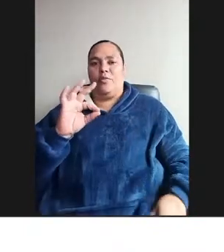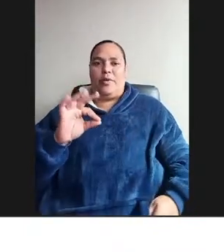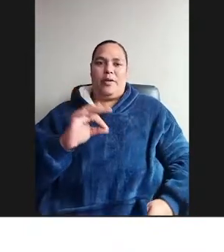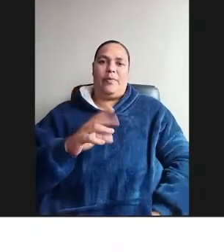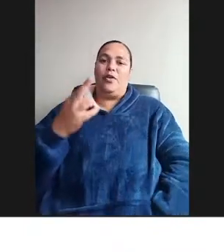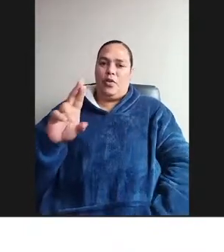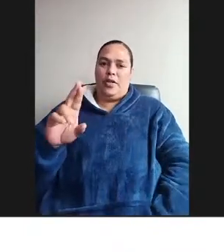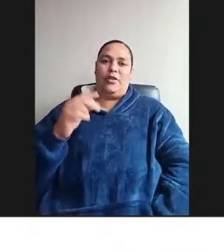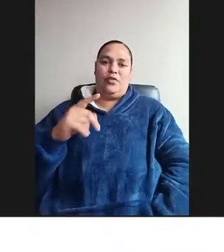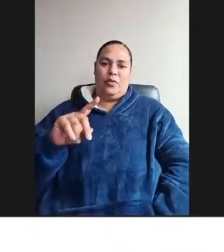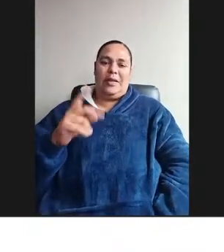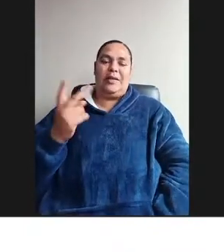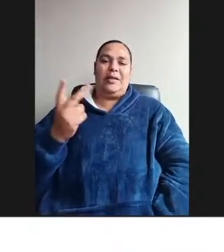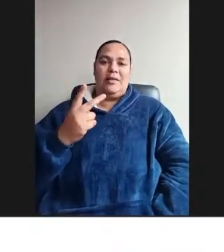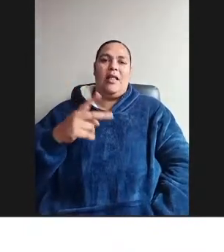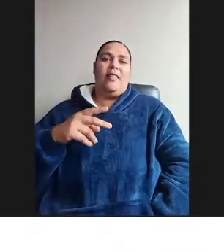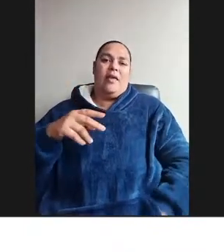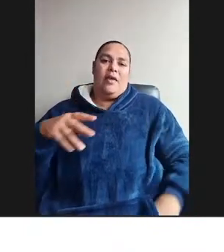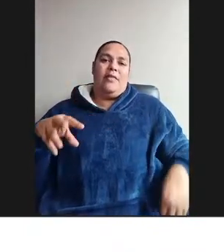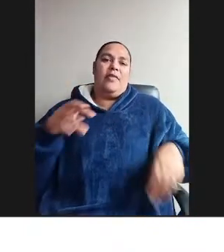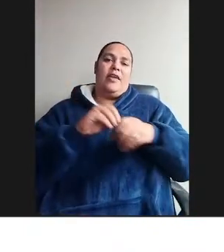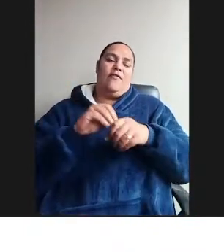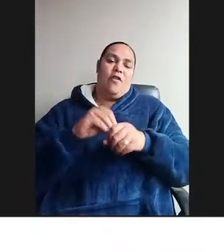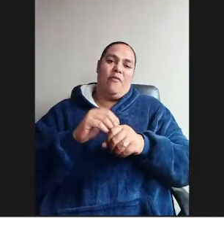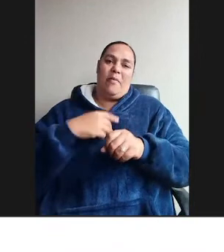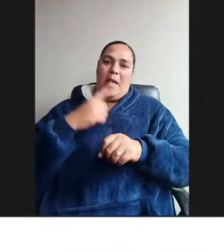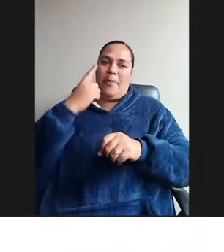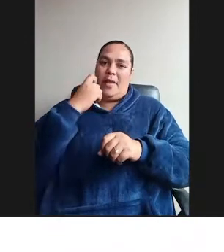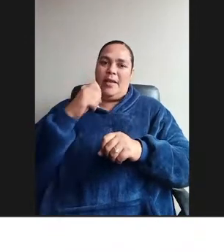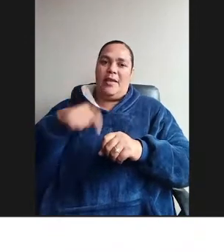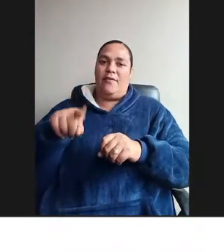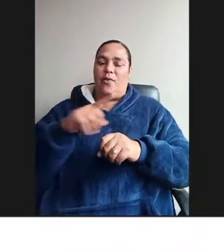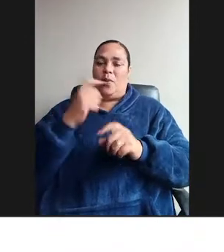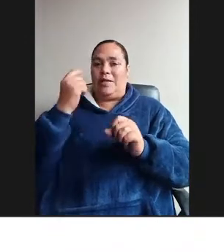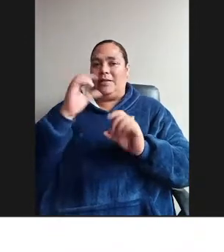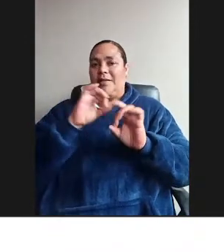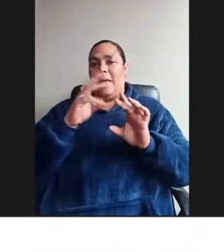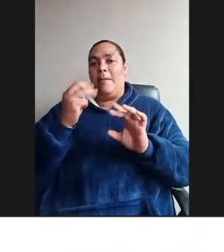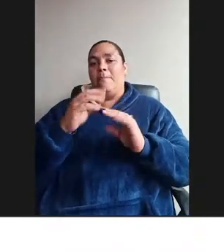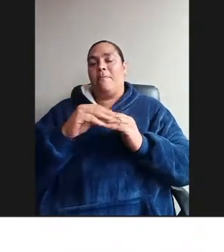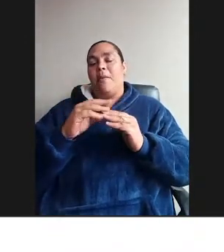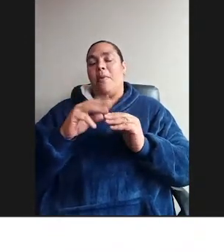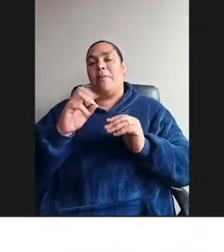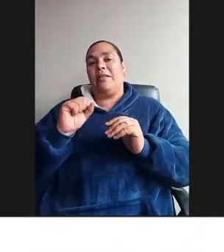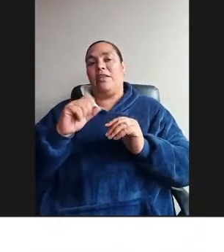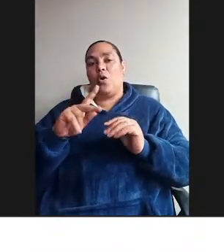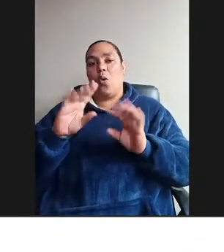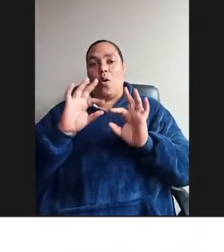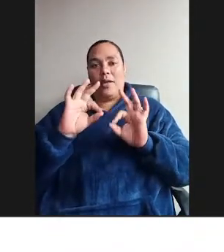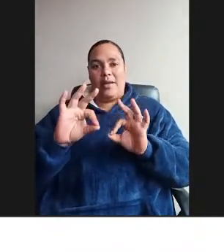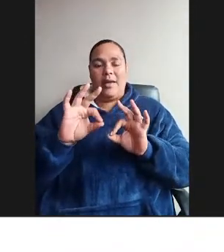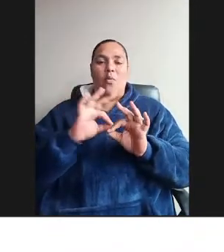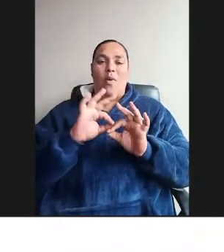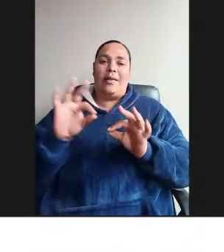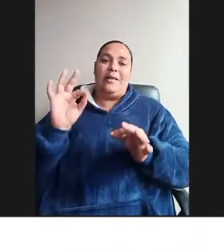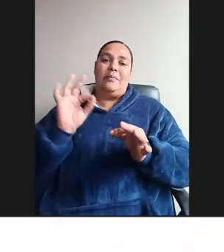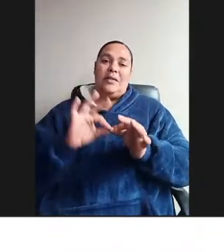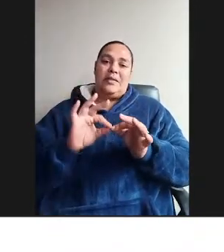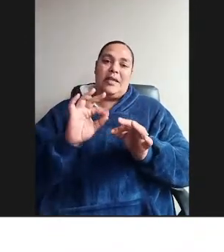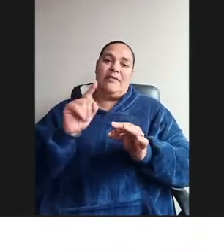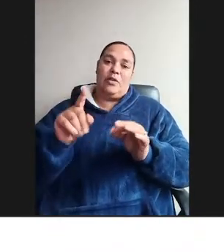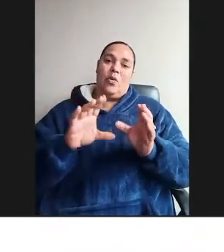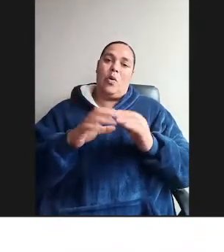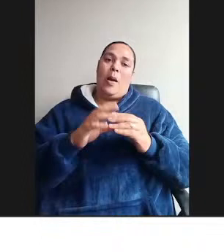as the involvement. I believe if I understood Member Maseko correctly, that specific constituency head and Member of Parliament